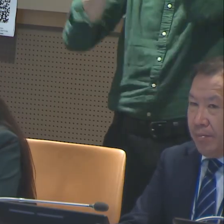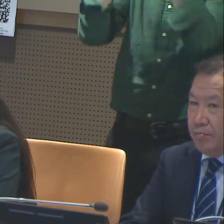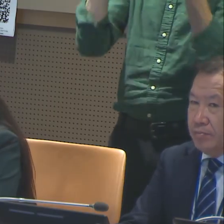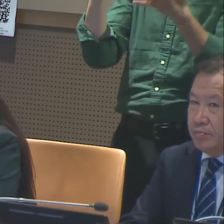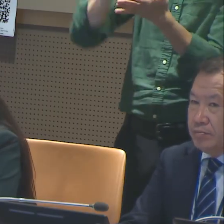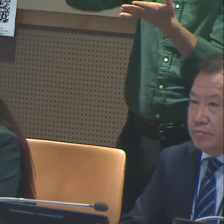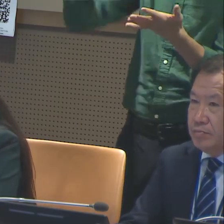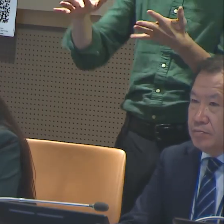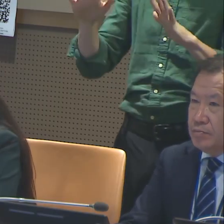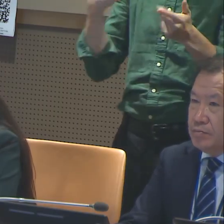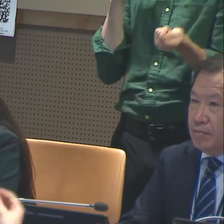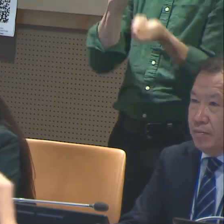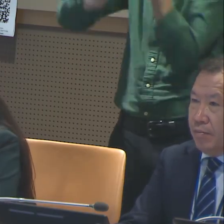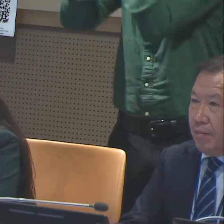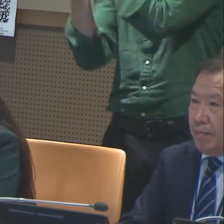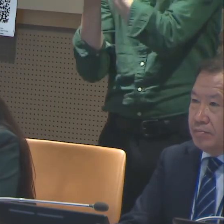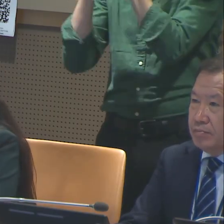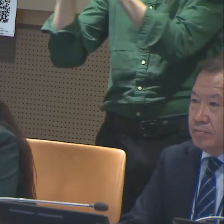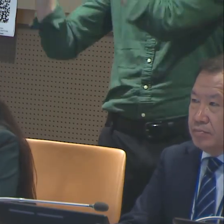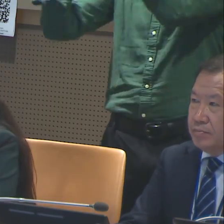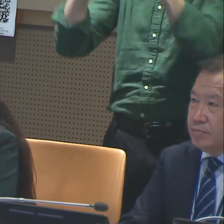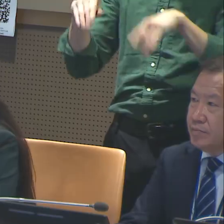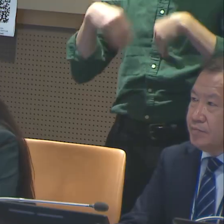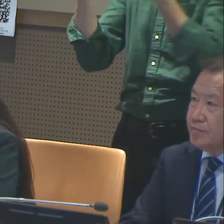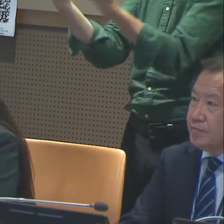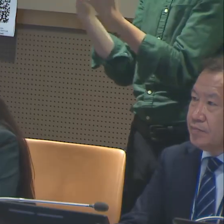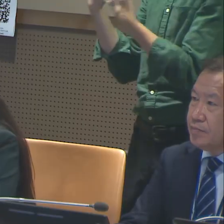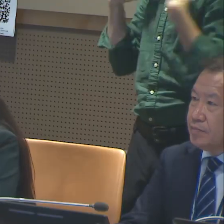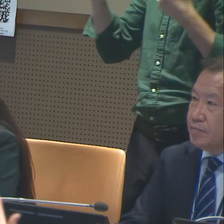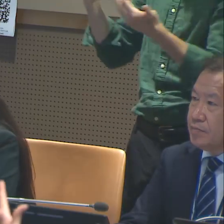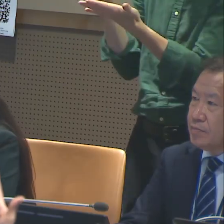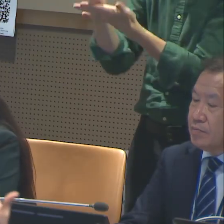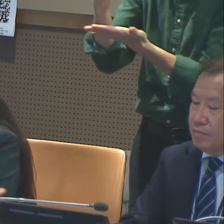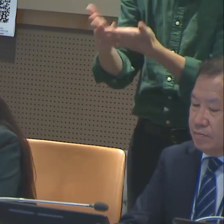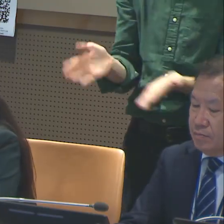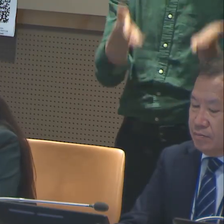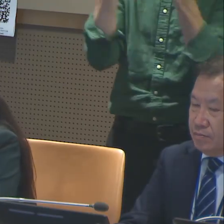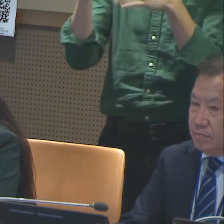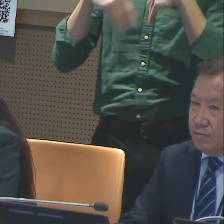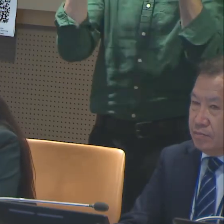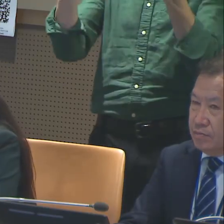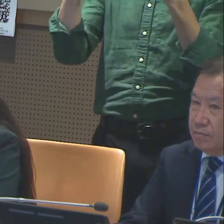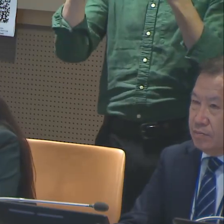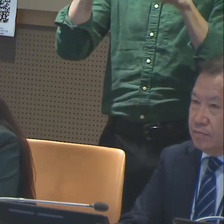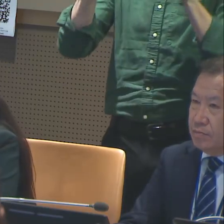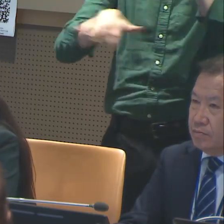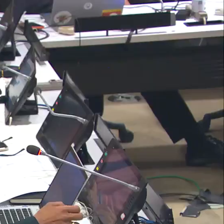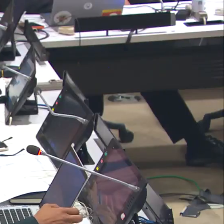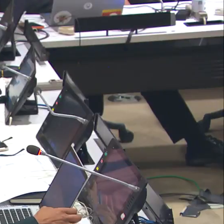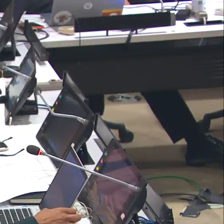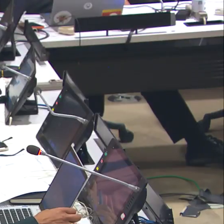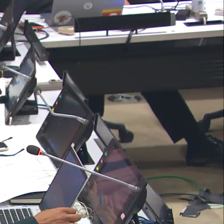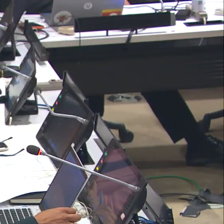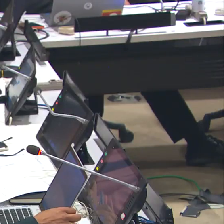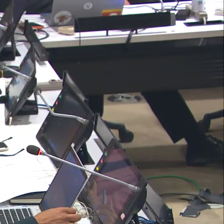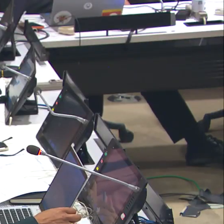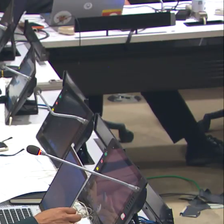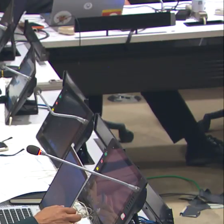to healthcare and fewer unmet needs. Outcomes were particularly strong in households led by women with